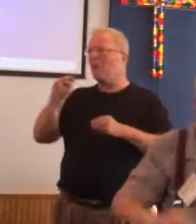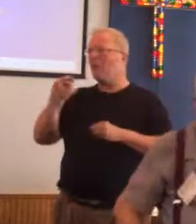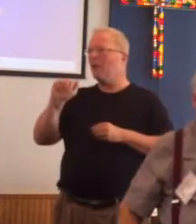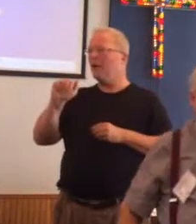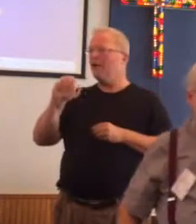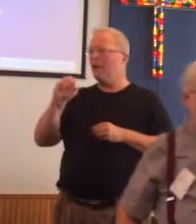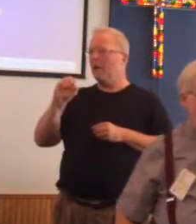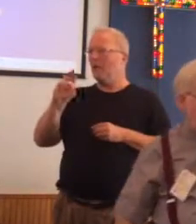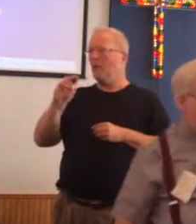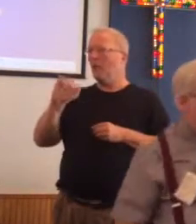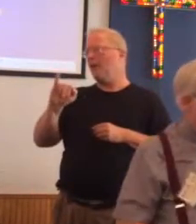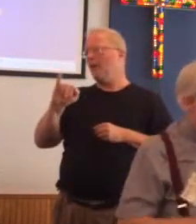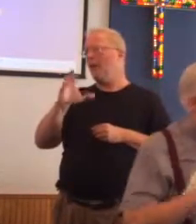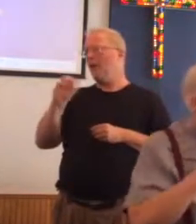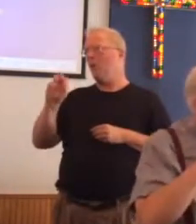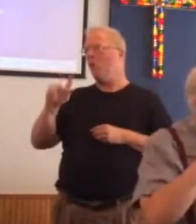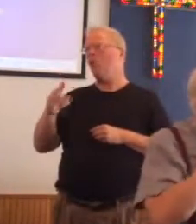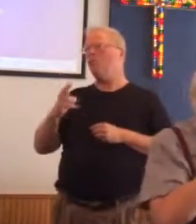law.